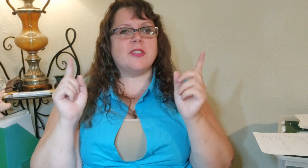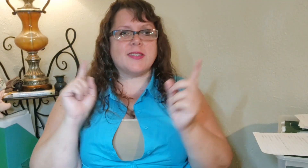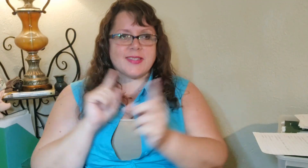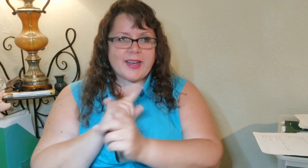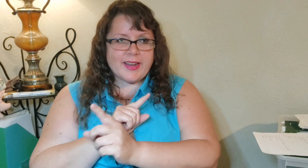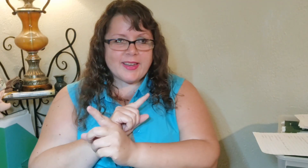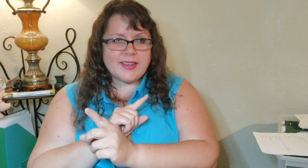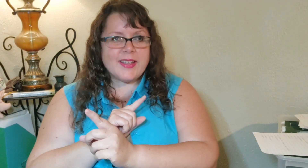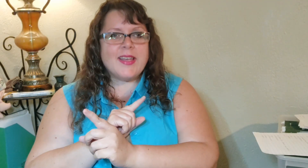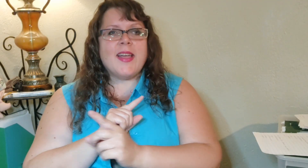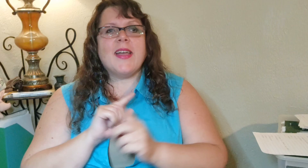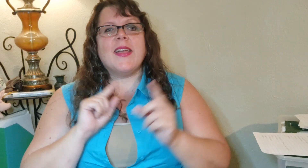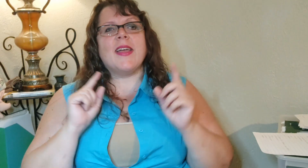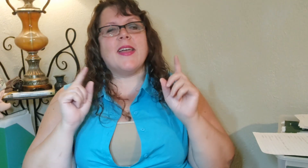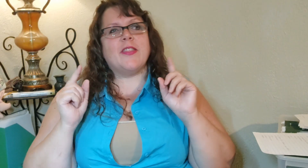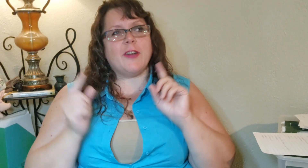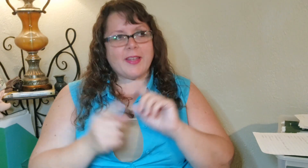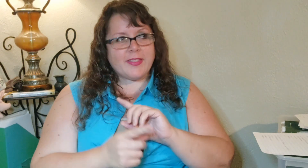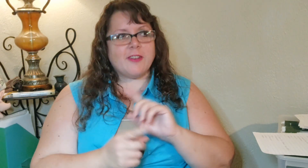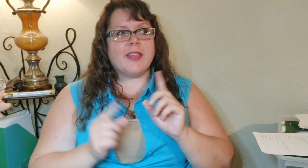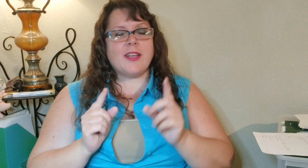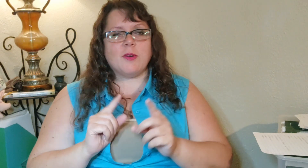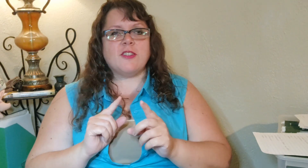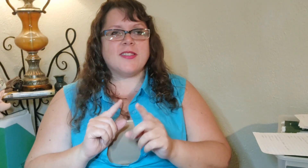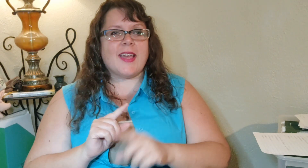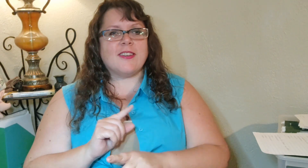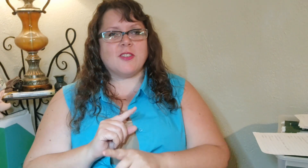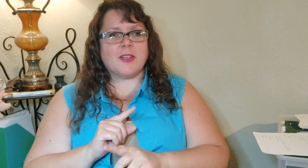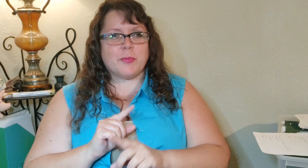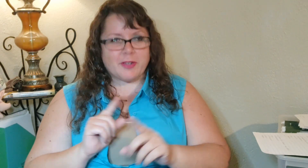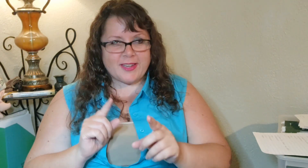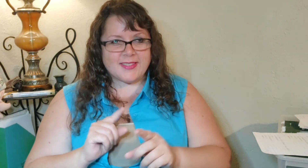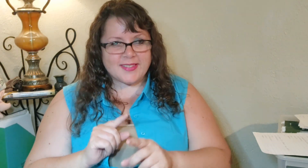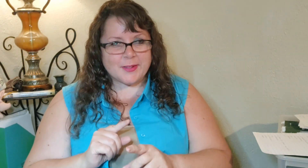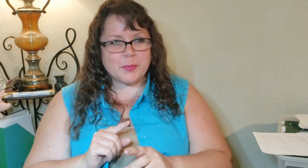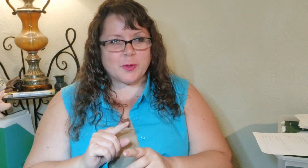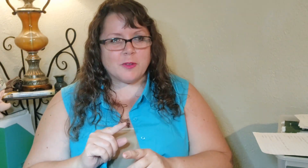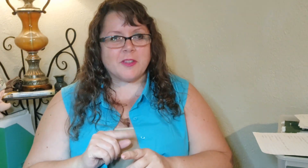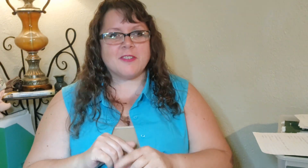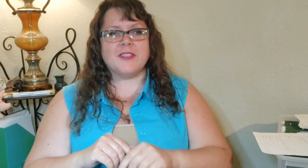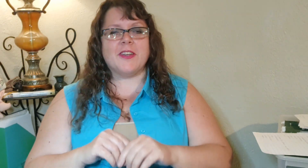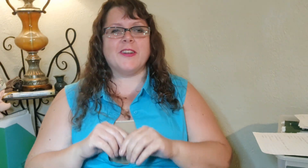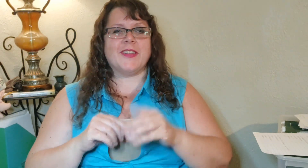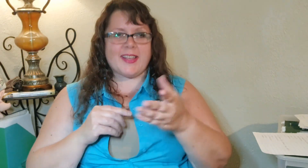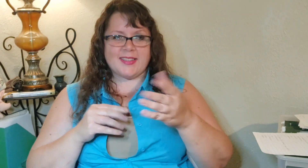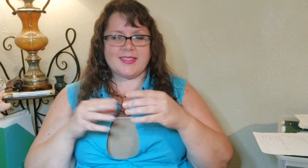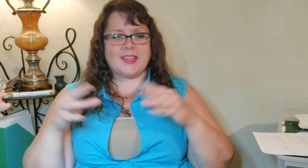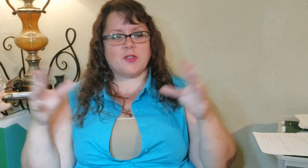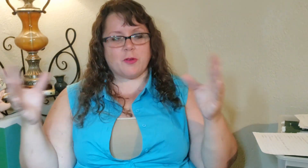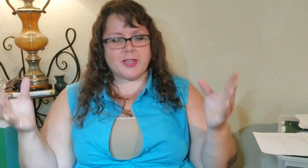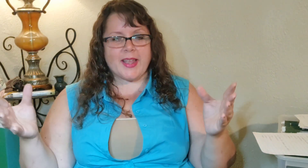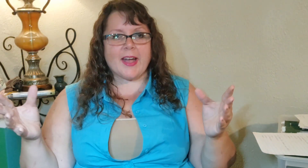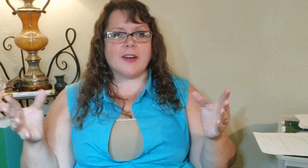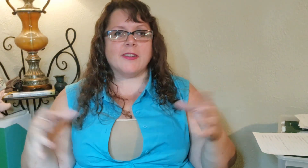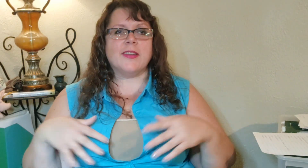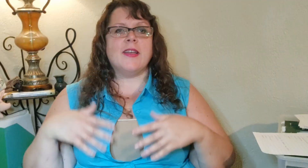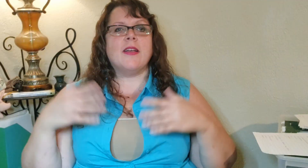to sign, their language is actually pretty simple. There's no, like I said, drawn out,